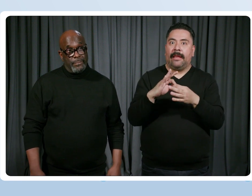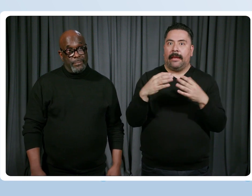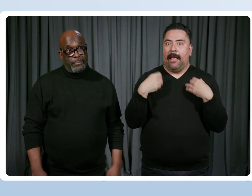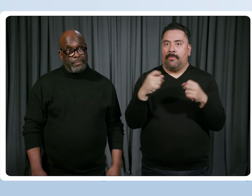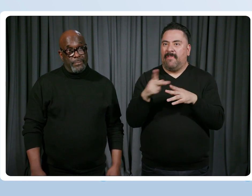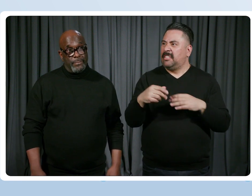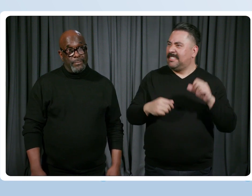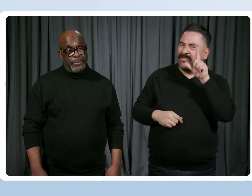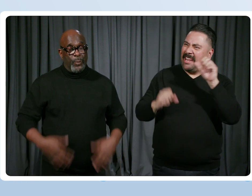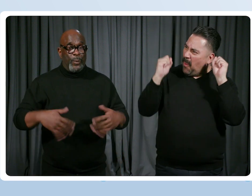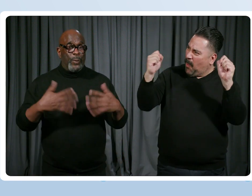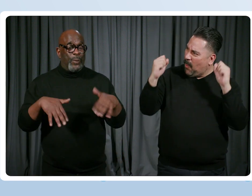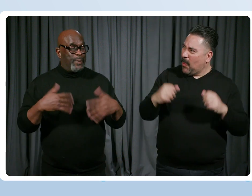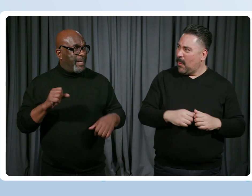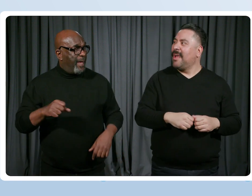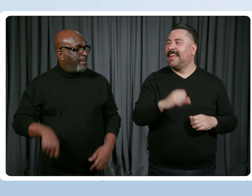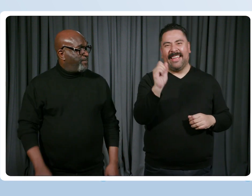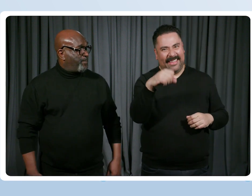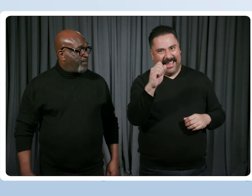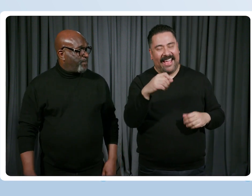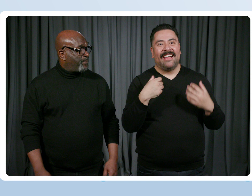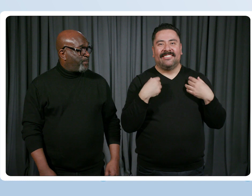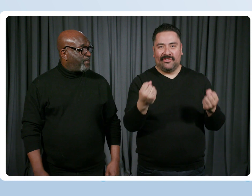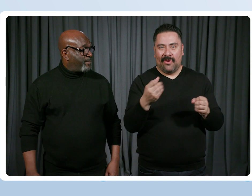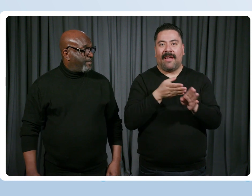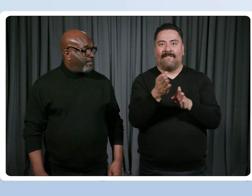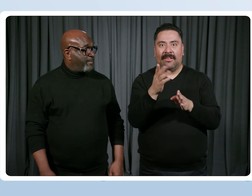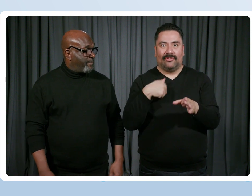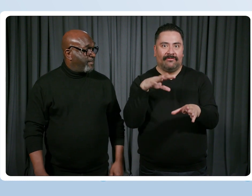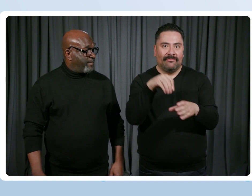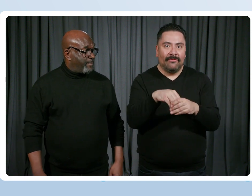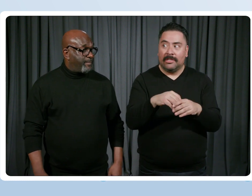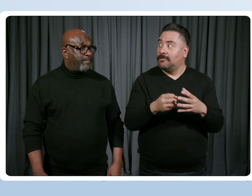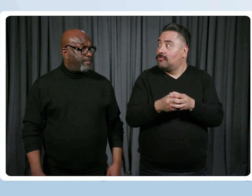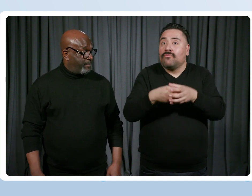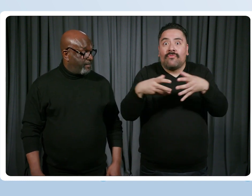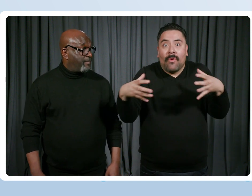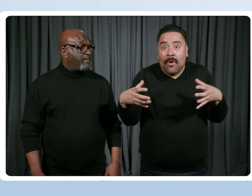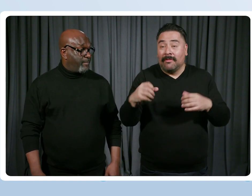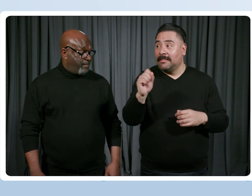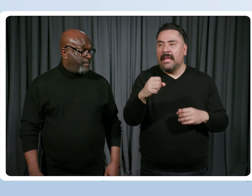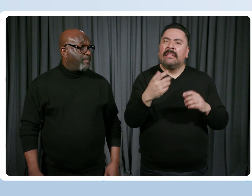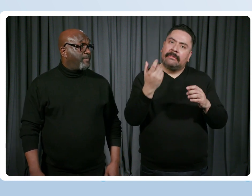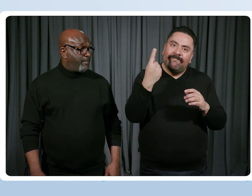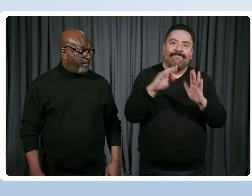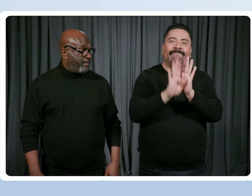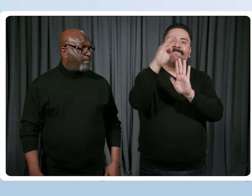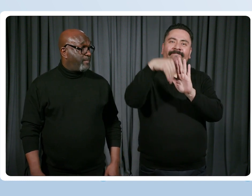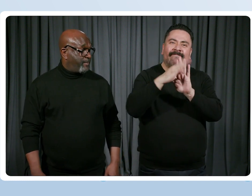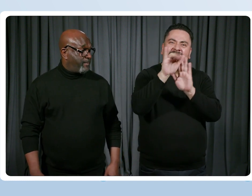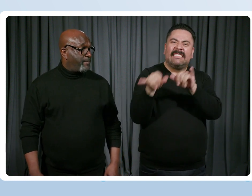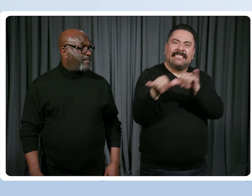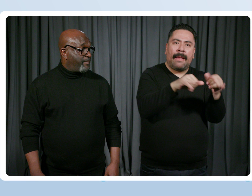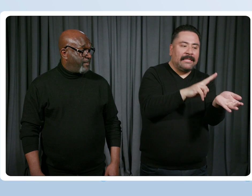as well. So it is a strong field to go into. It's growing. It ebbs and flows. It's kind of like nursing that